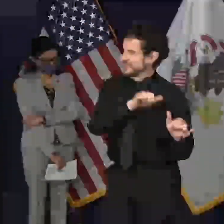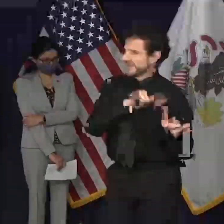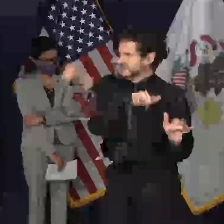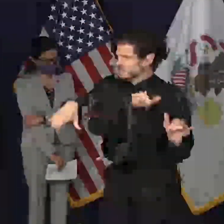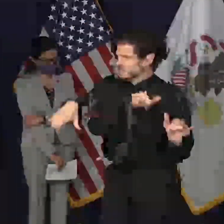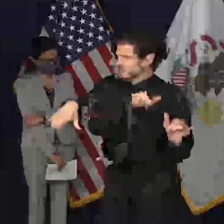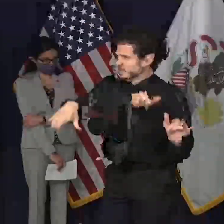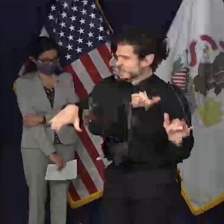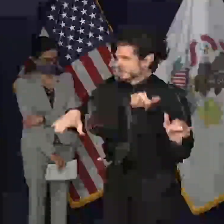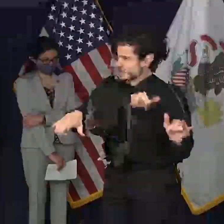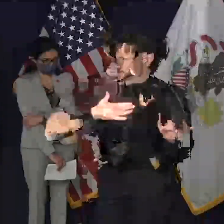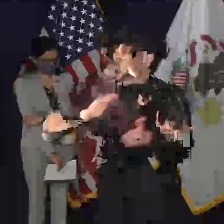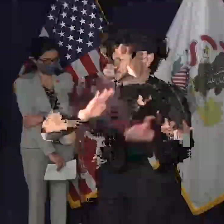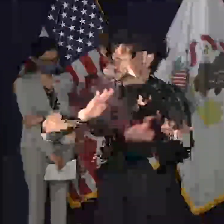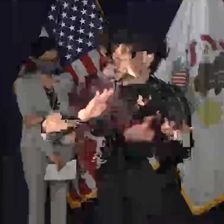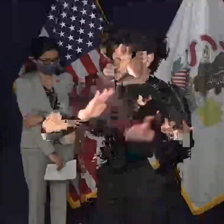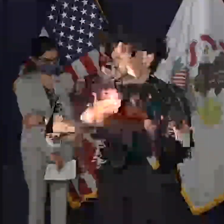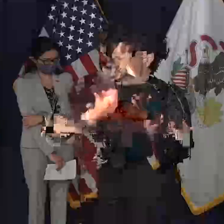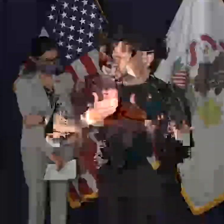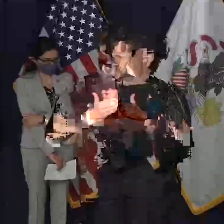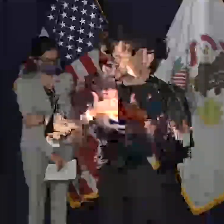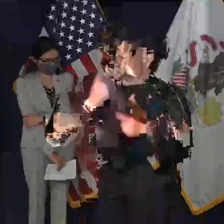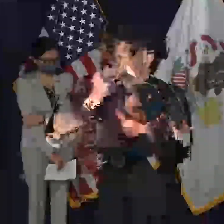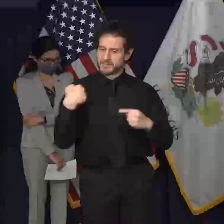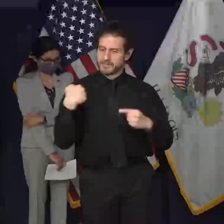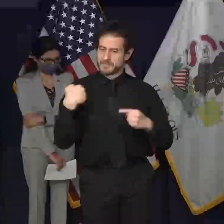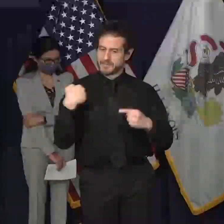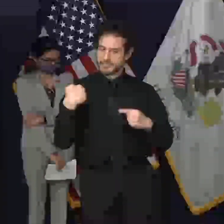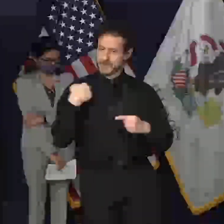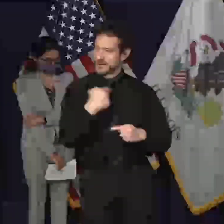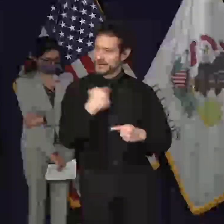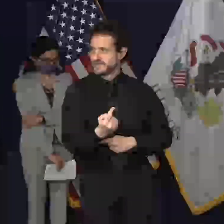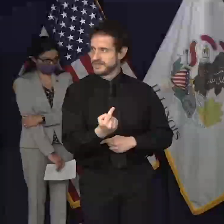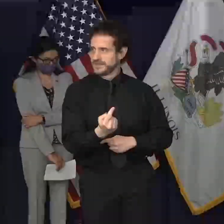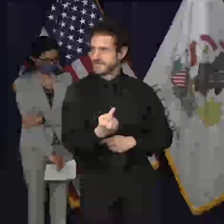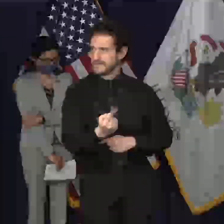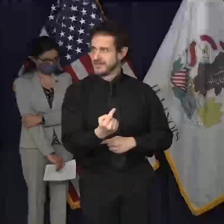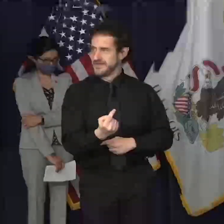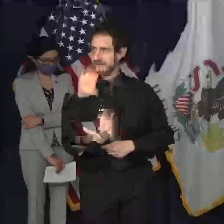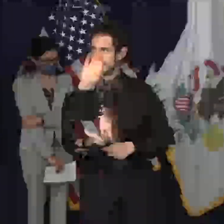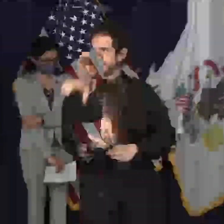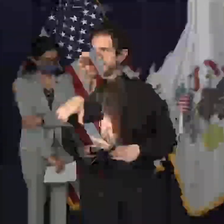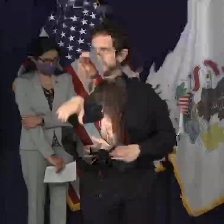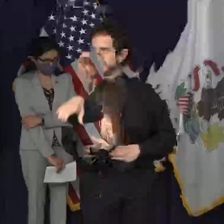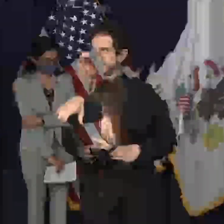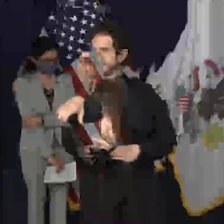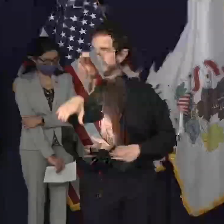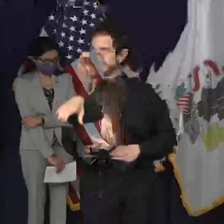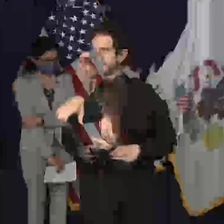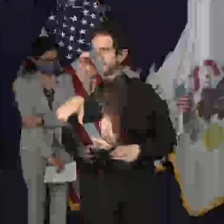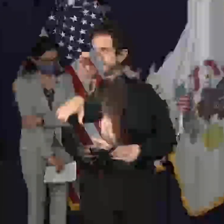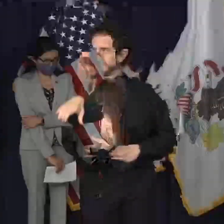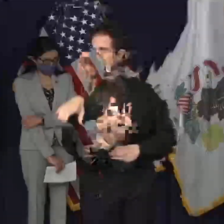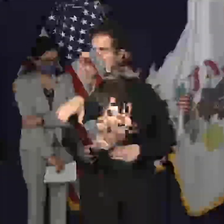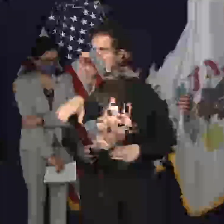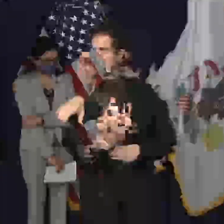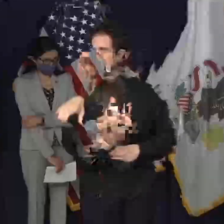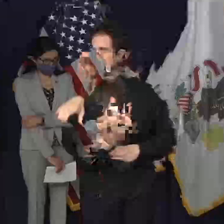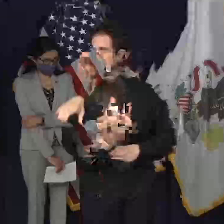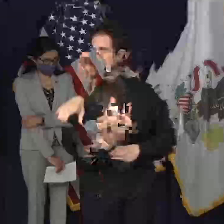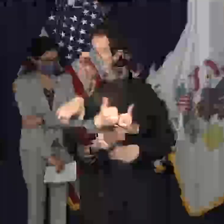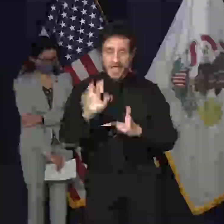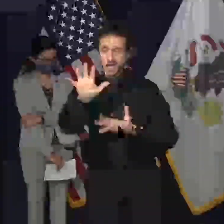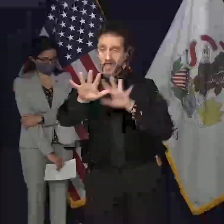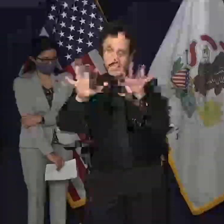city. And so my view is that no matter how we drew these lines, there were going to be people who